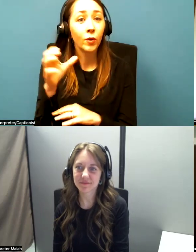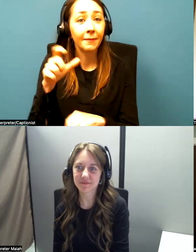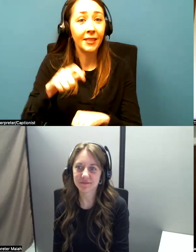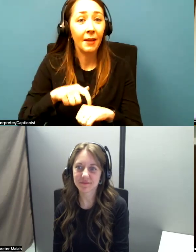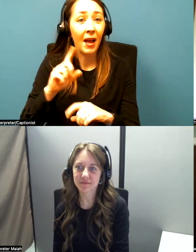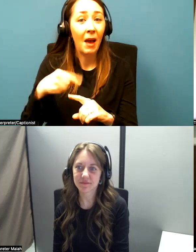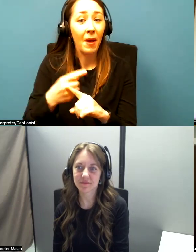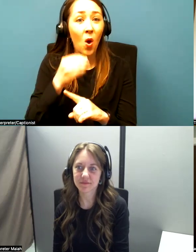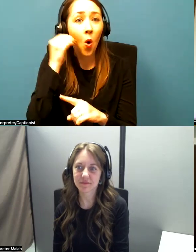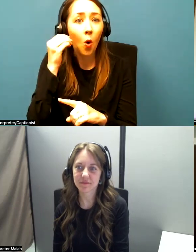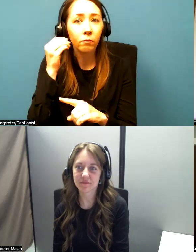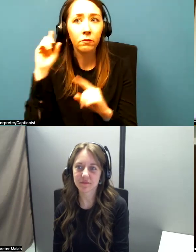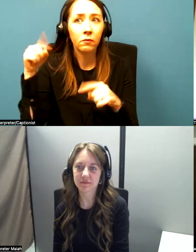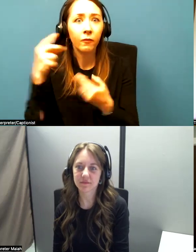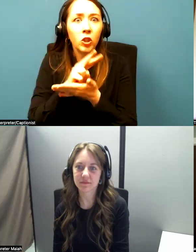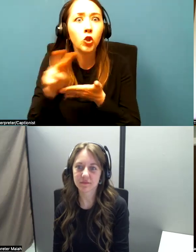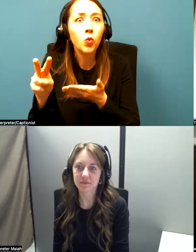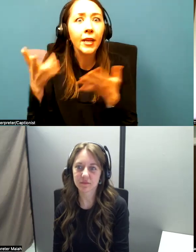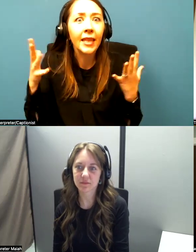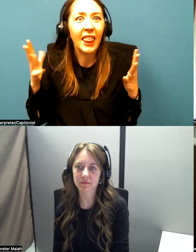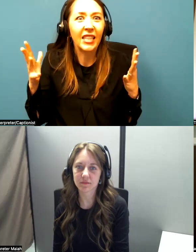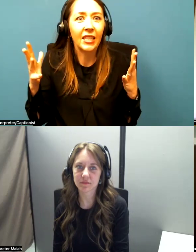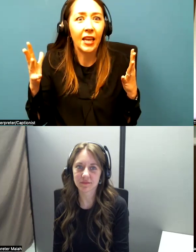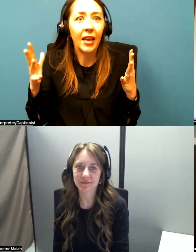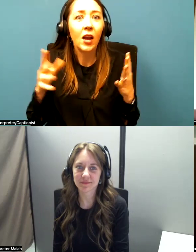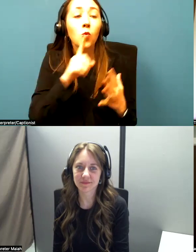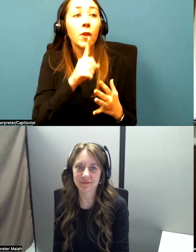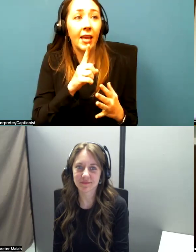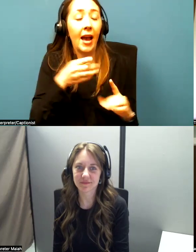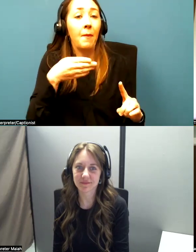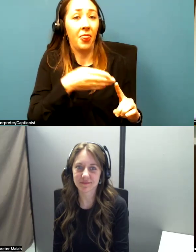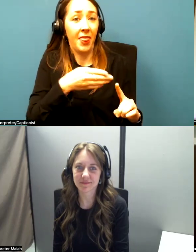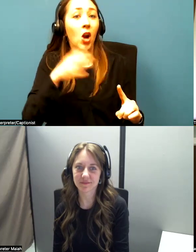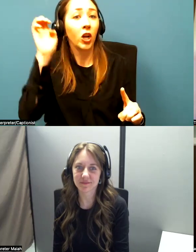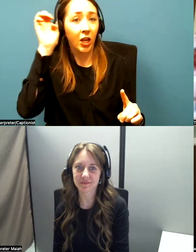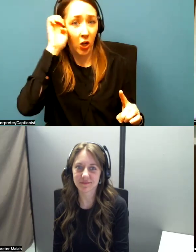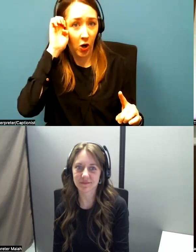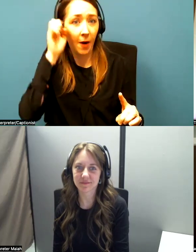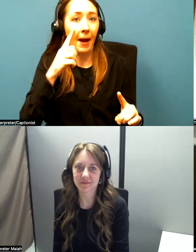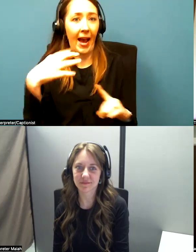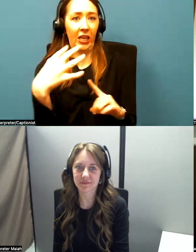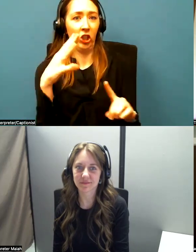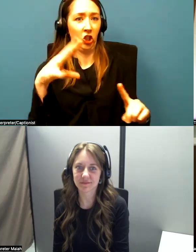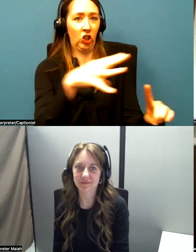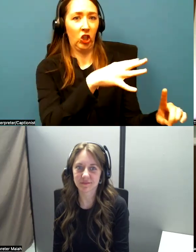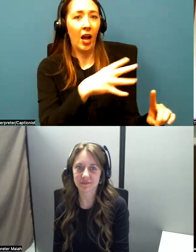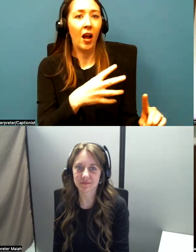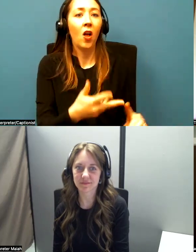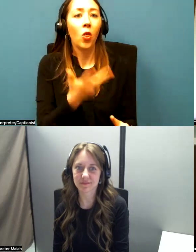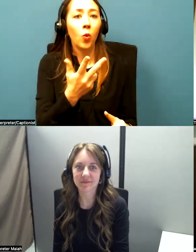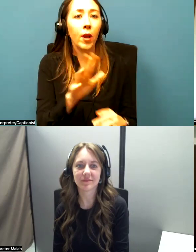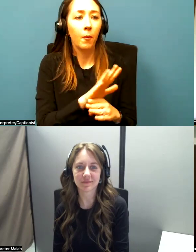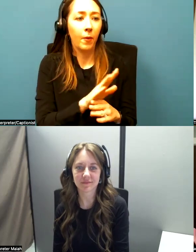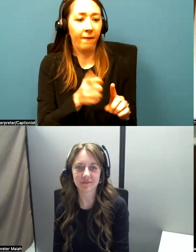been home for 2 weeks. I've been in Europe. I've shot three movies between